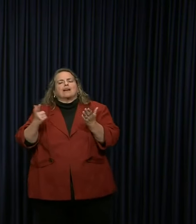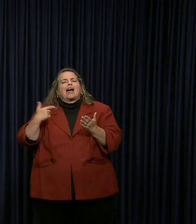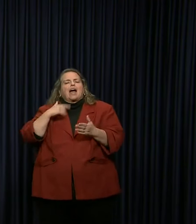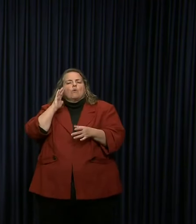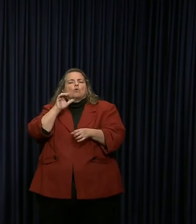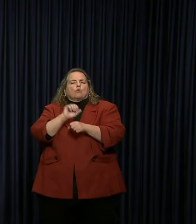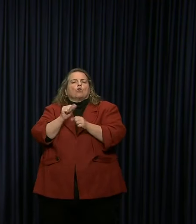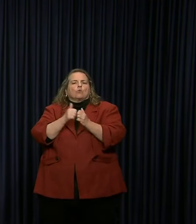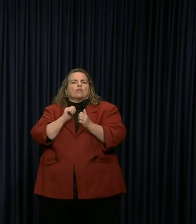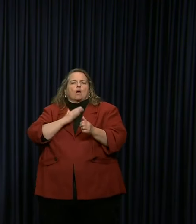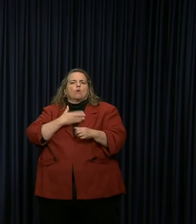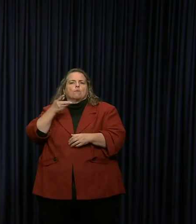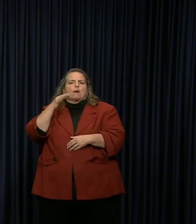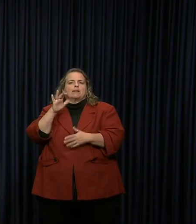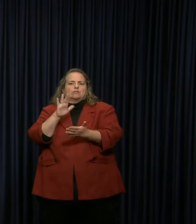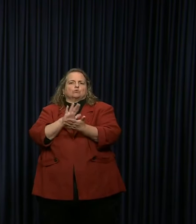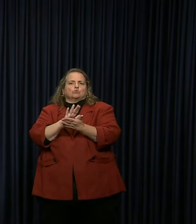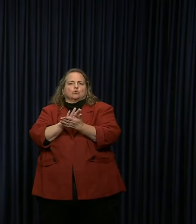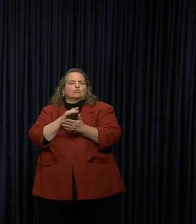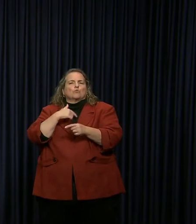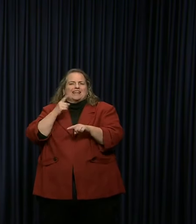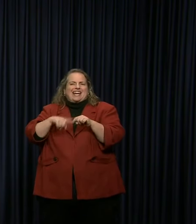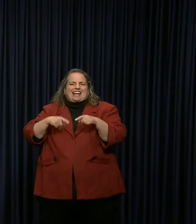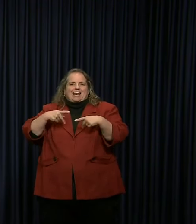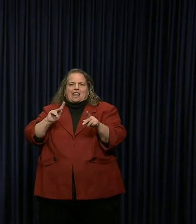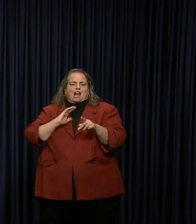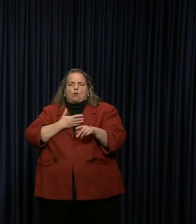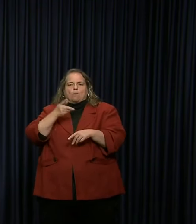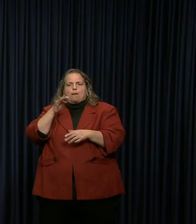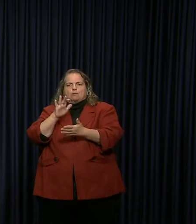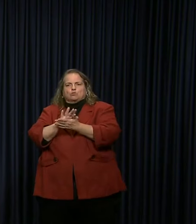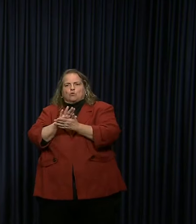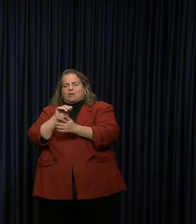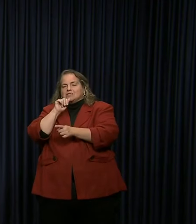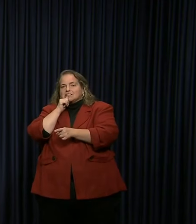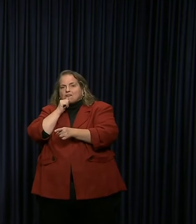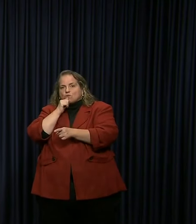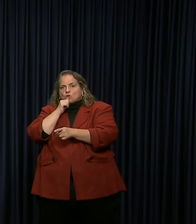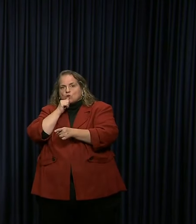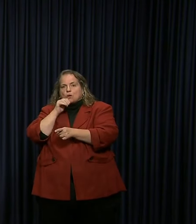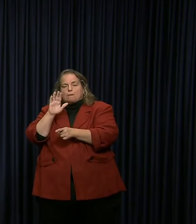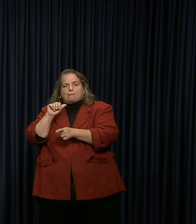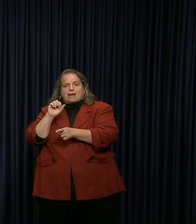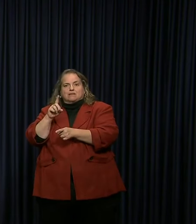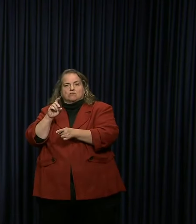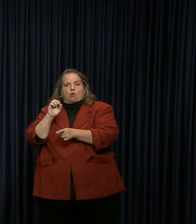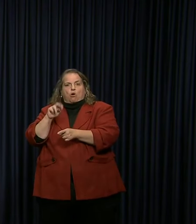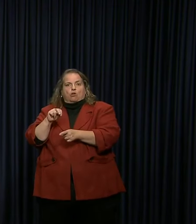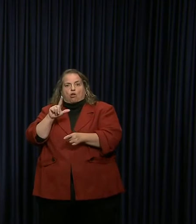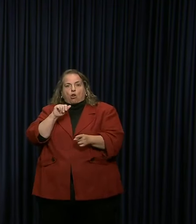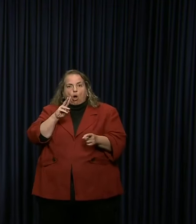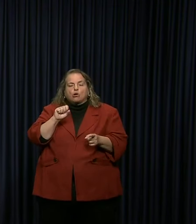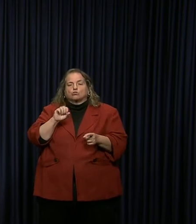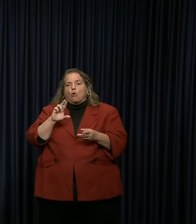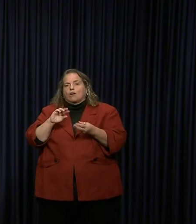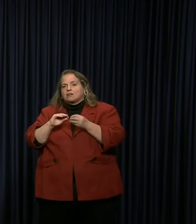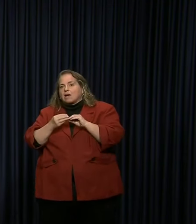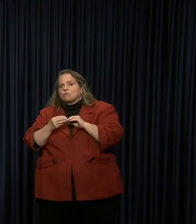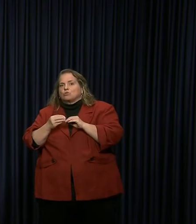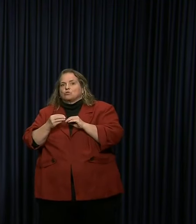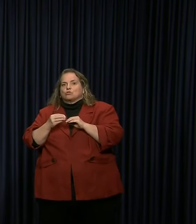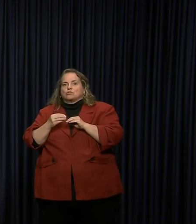with our public schools. We can't let our public schools suffer just based on laws or numbers that